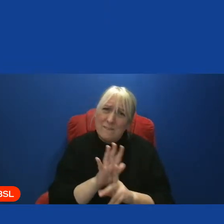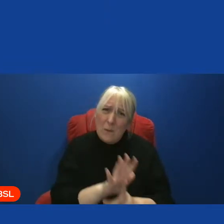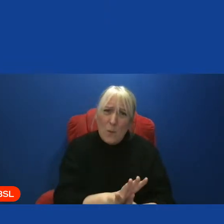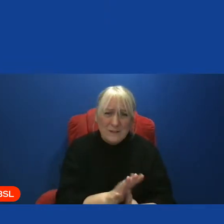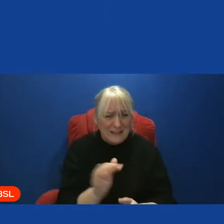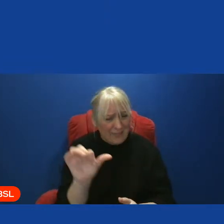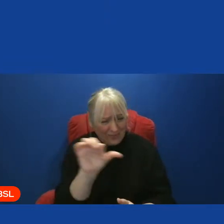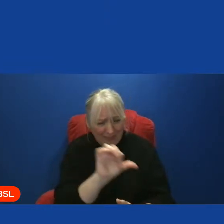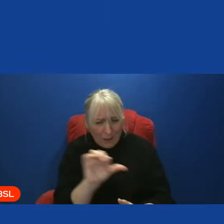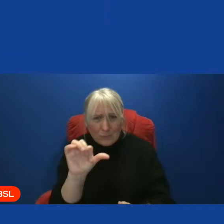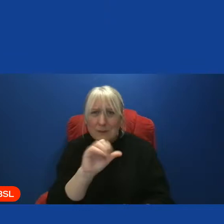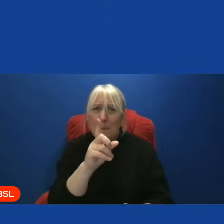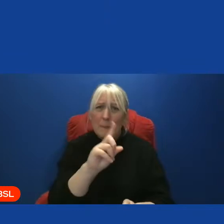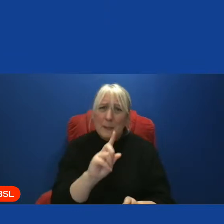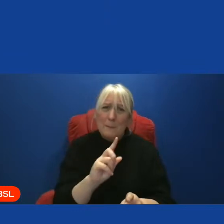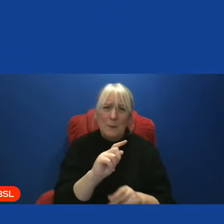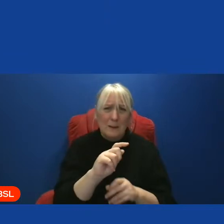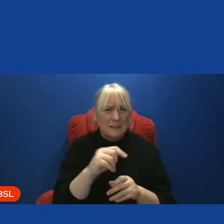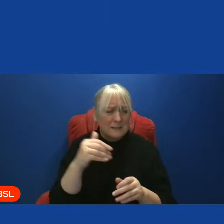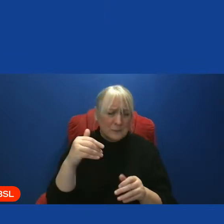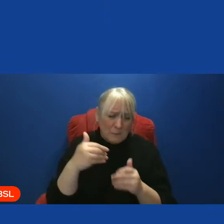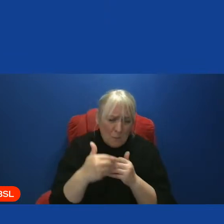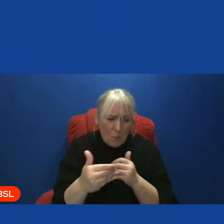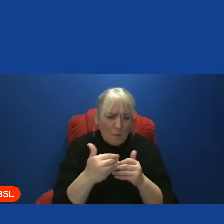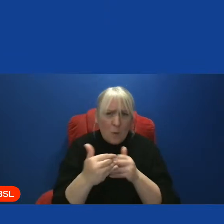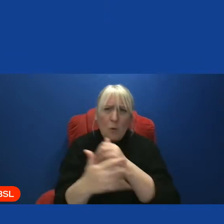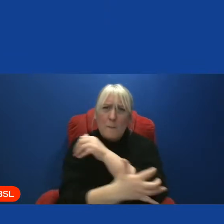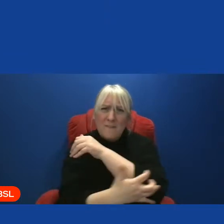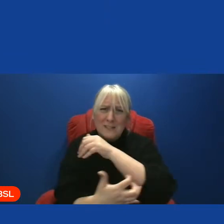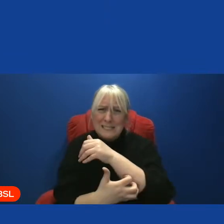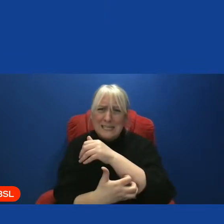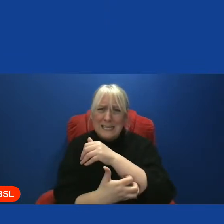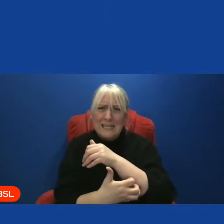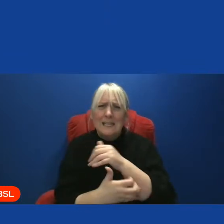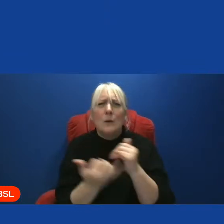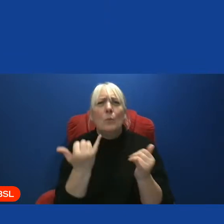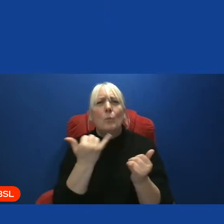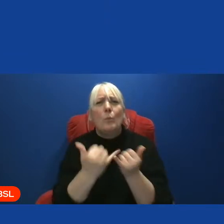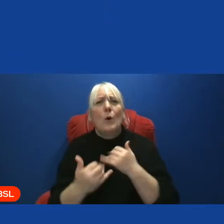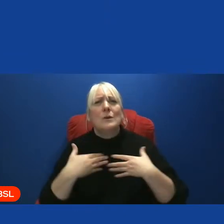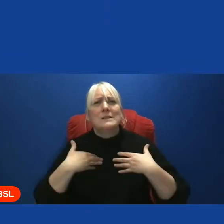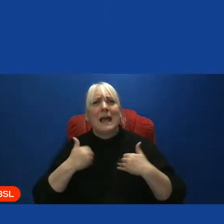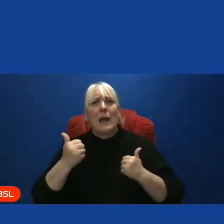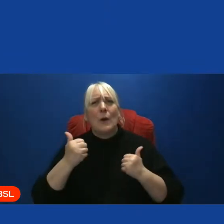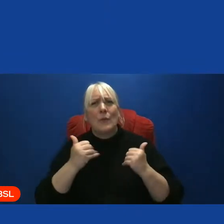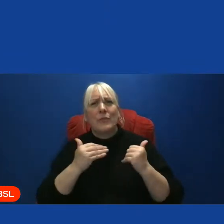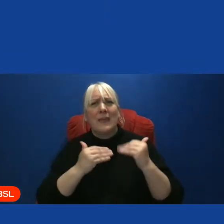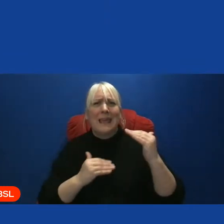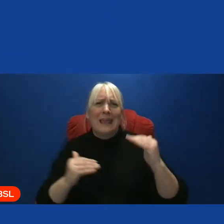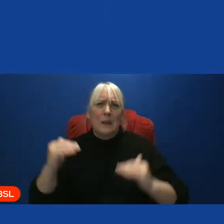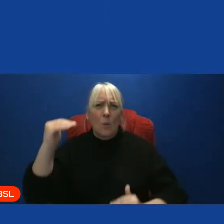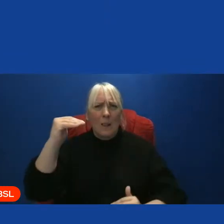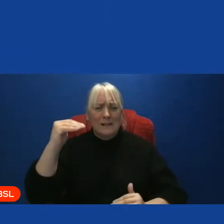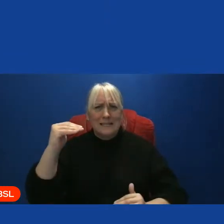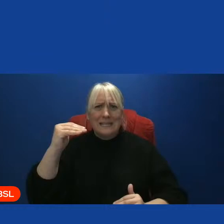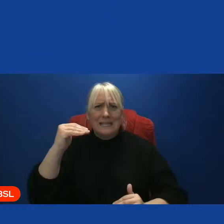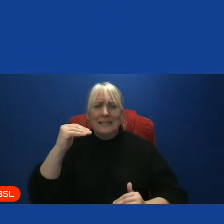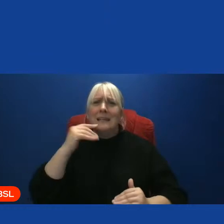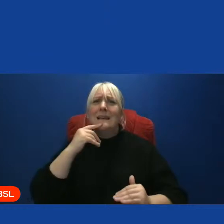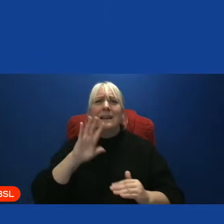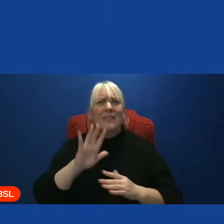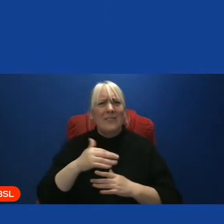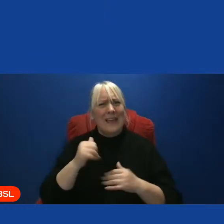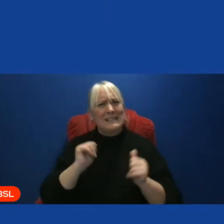of people deeper into poverty, worsen health inequalities, and strip away the dignity and security that everyone